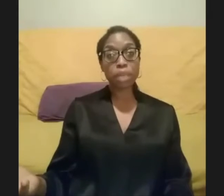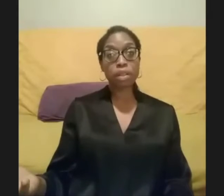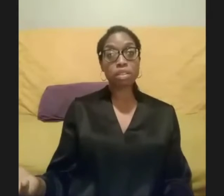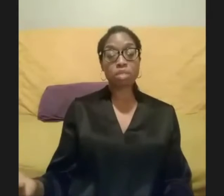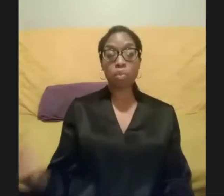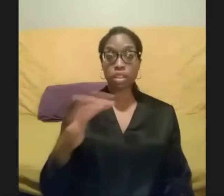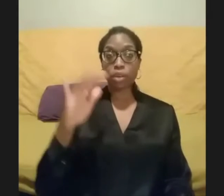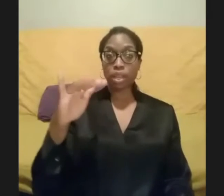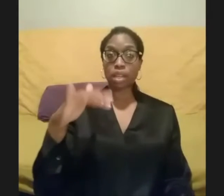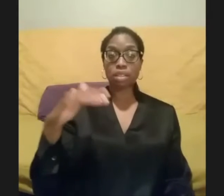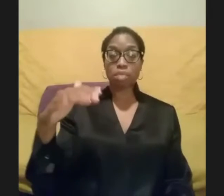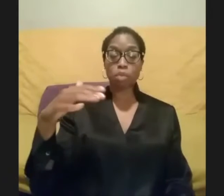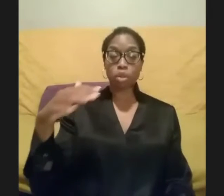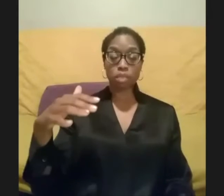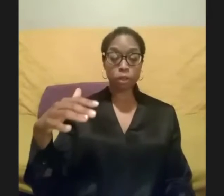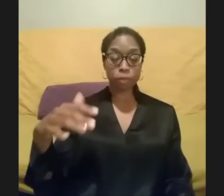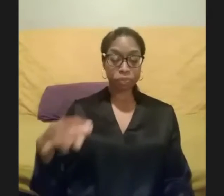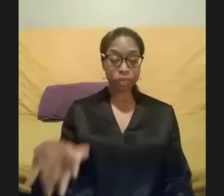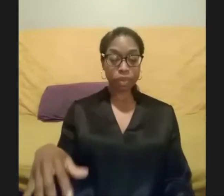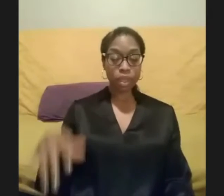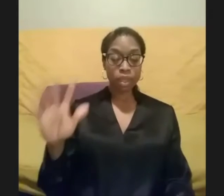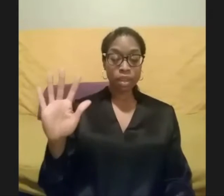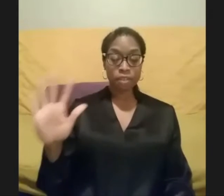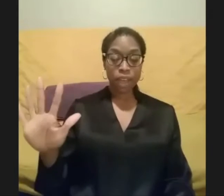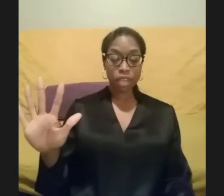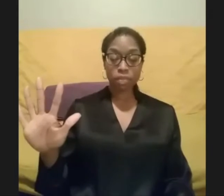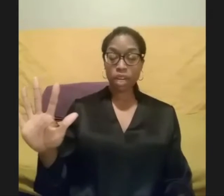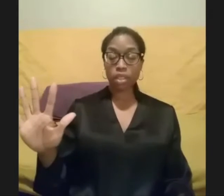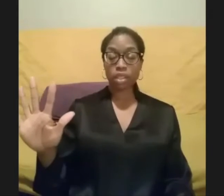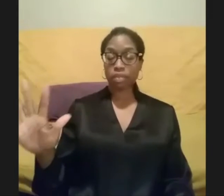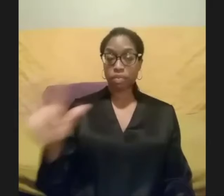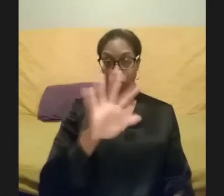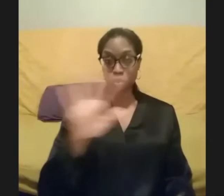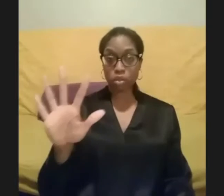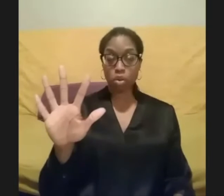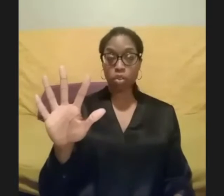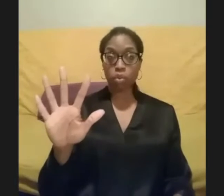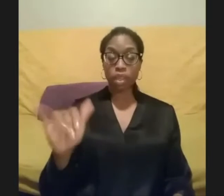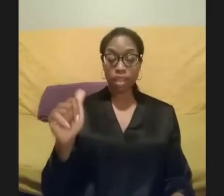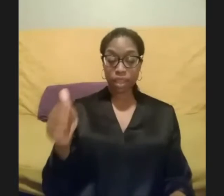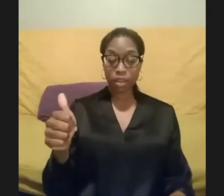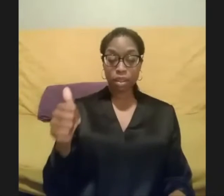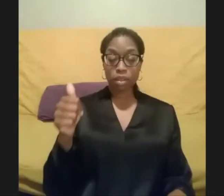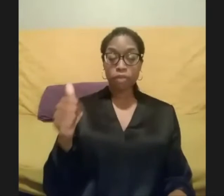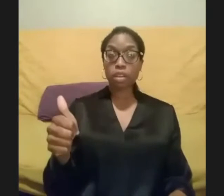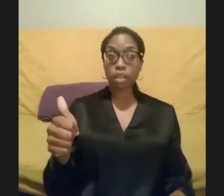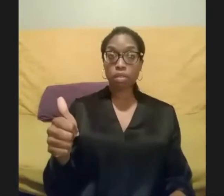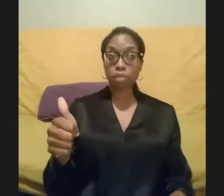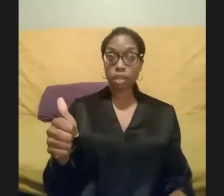people. So I wanted to break it down into something more simple. 5 types that I would go over would be fecal occult blood